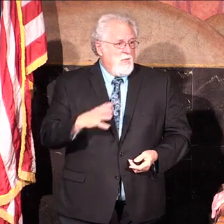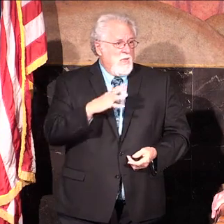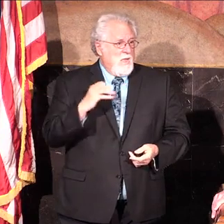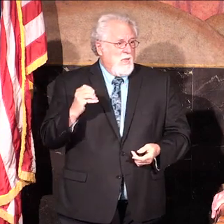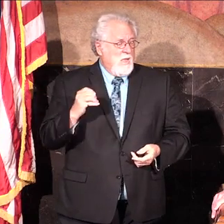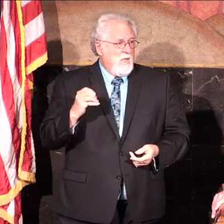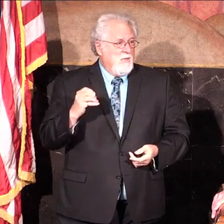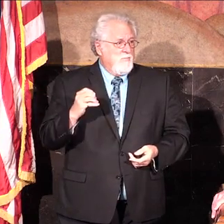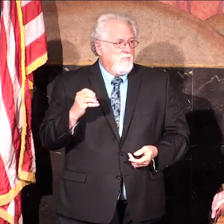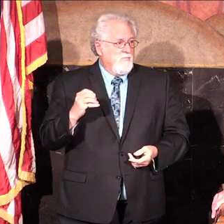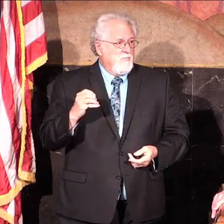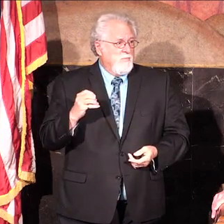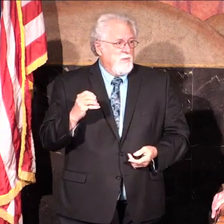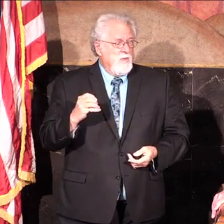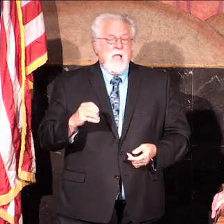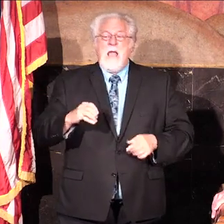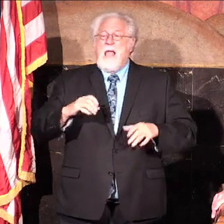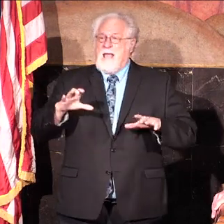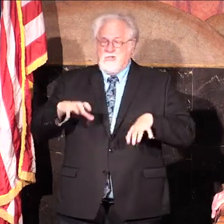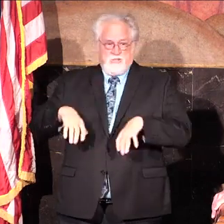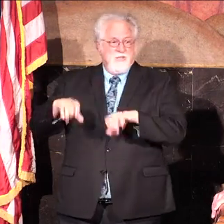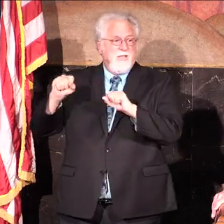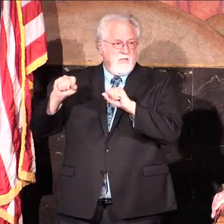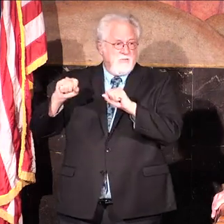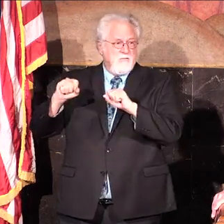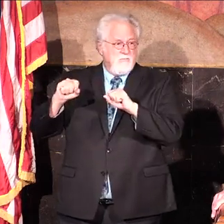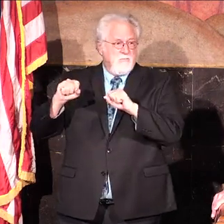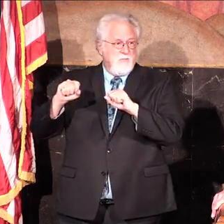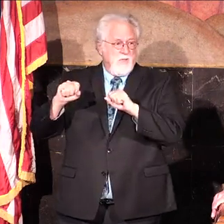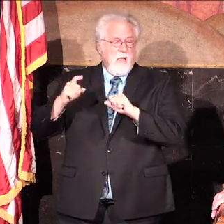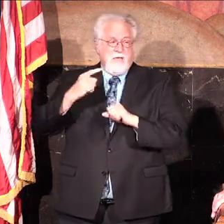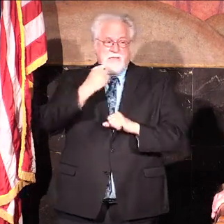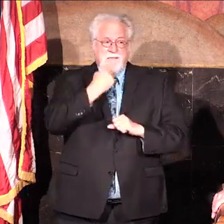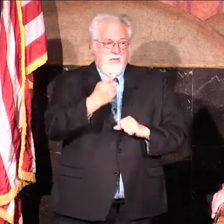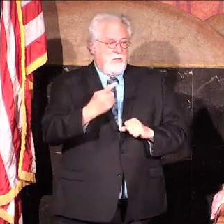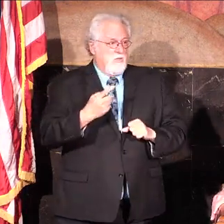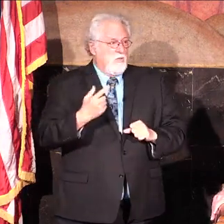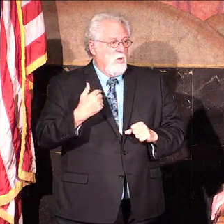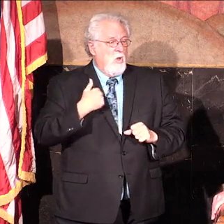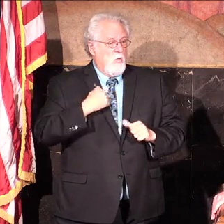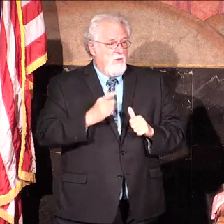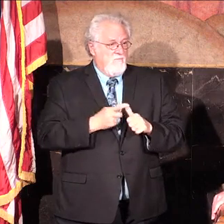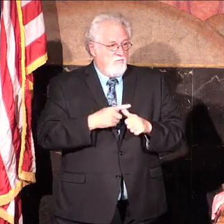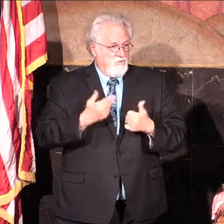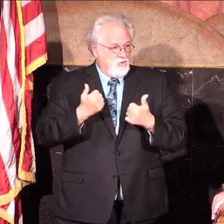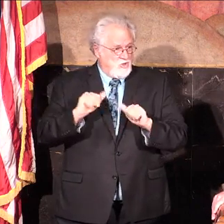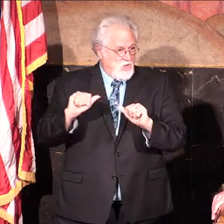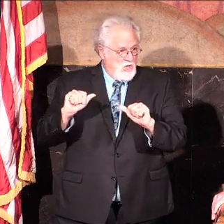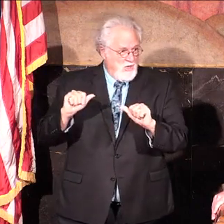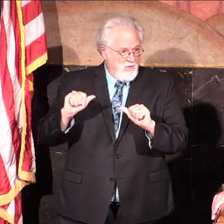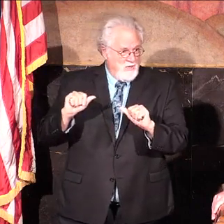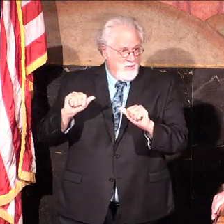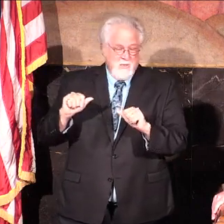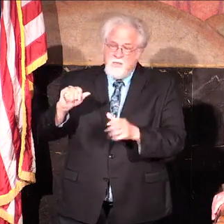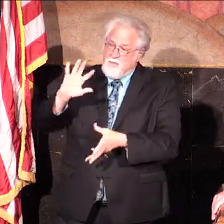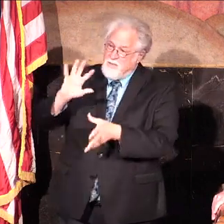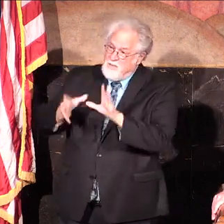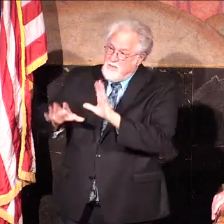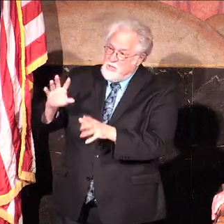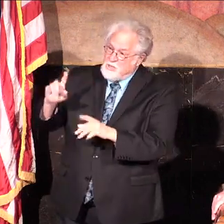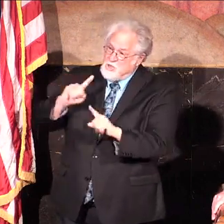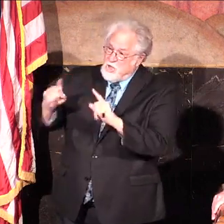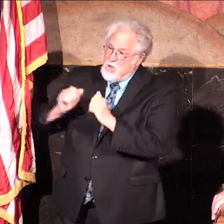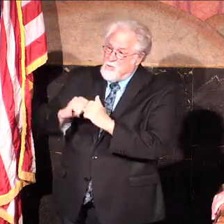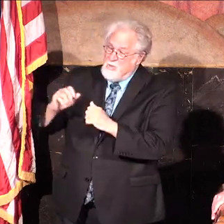And action has been taken. I can tell you, we first tried to talk to